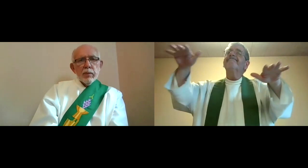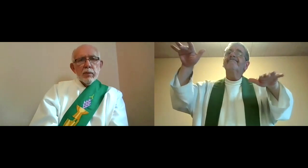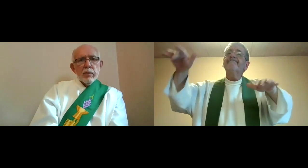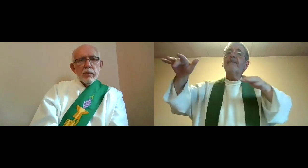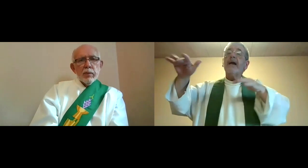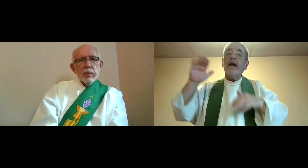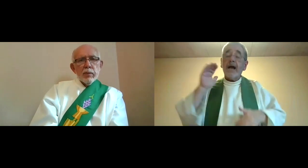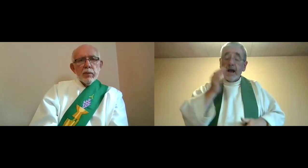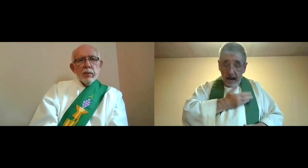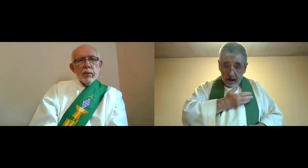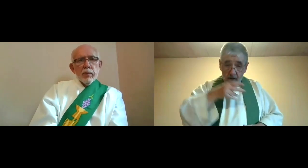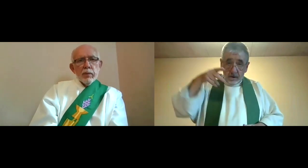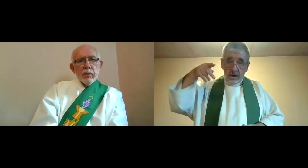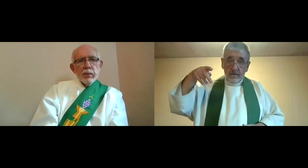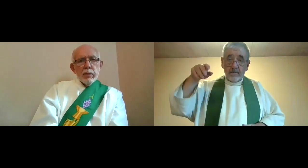with Francis,